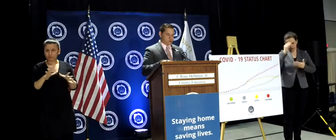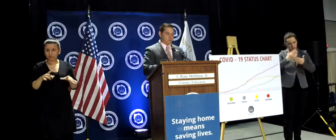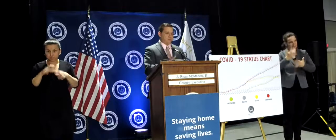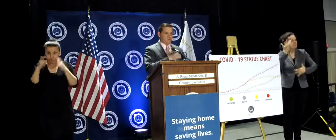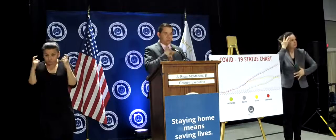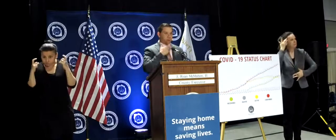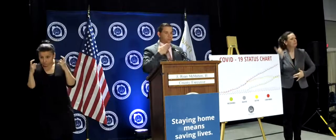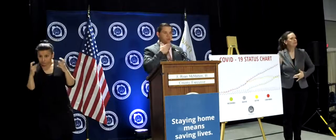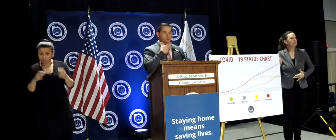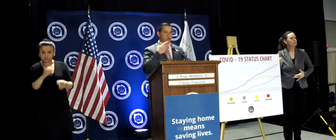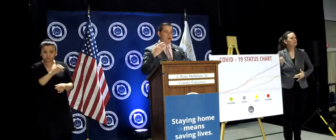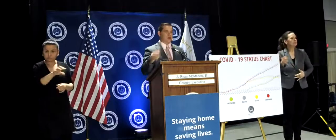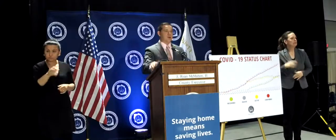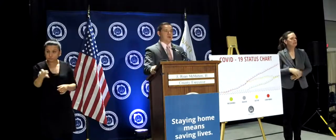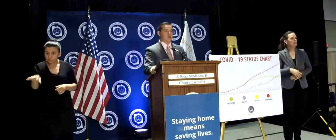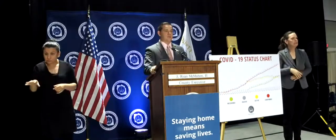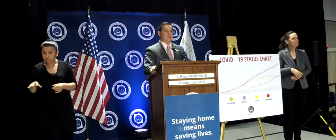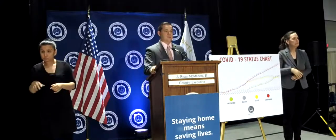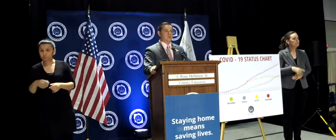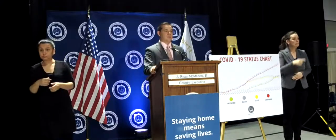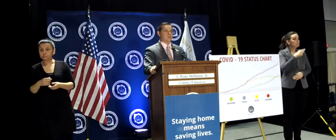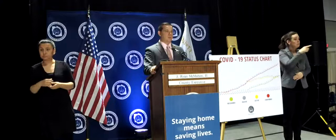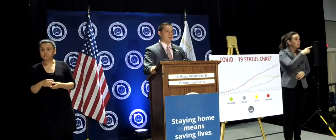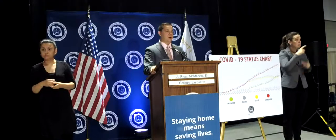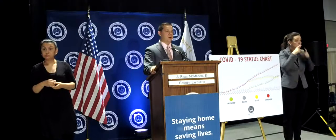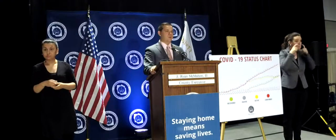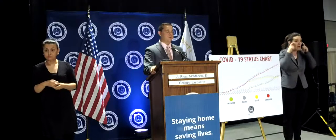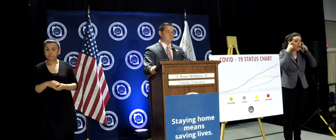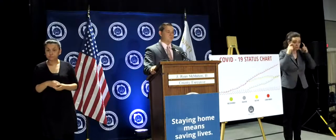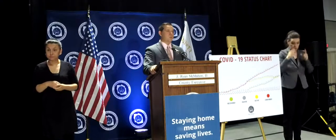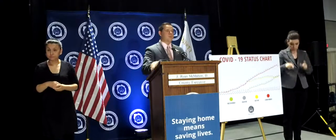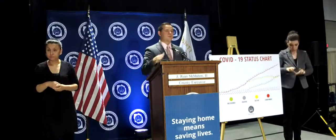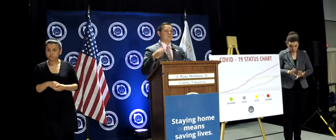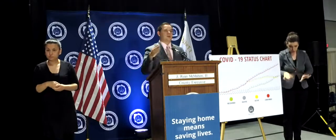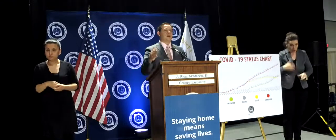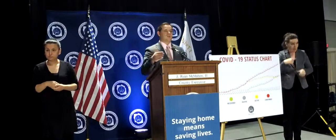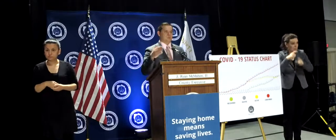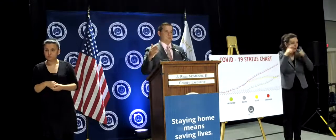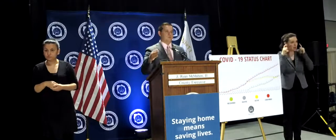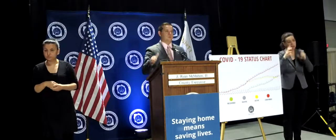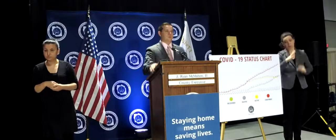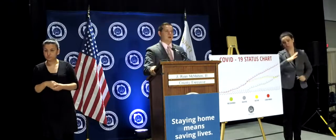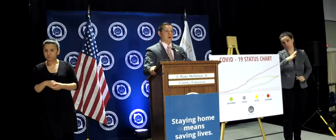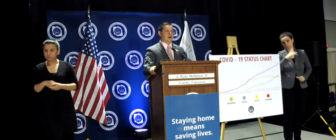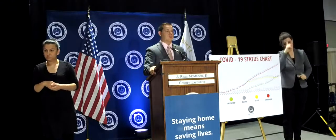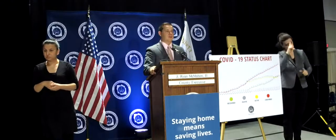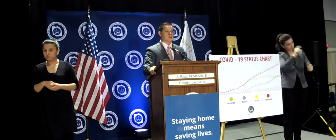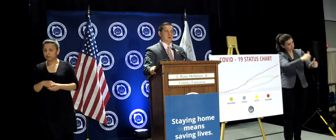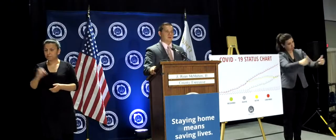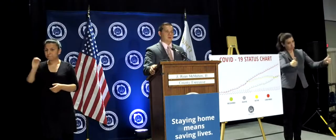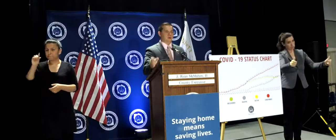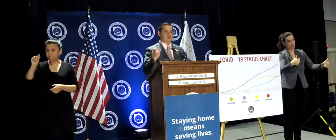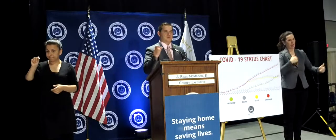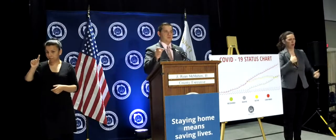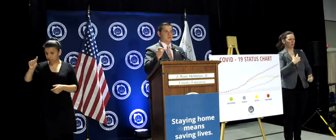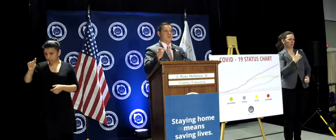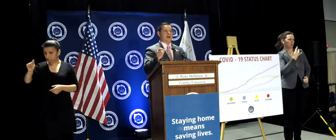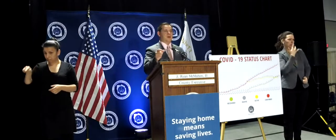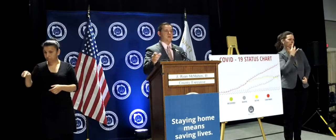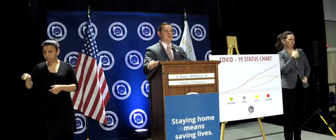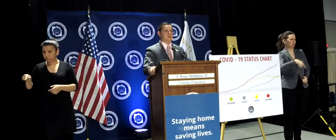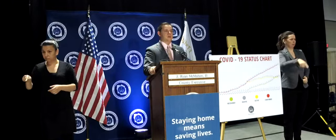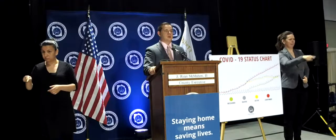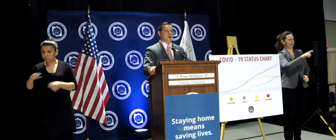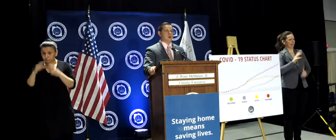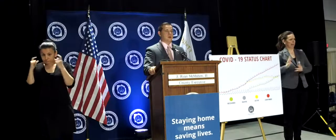or some form of facial guard, if you're going to go to public parks, will make people comfortable. I didn't see the governor's order if it